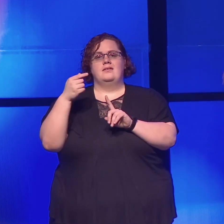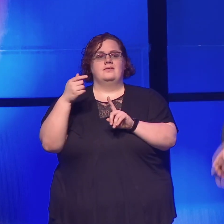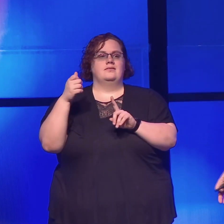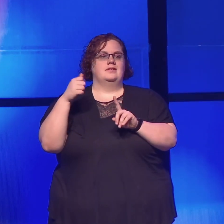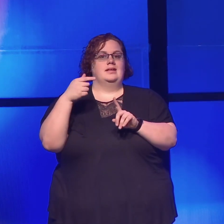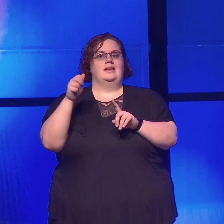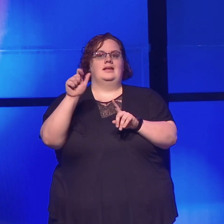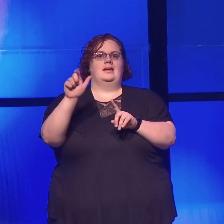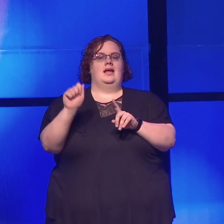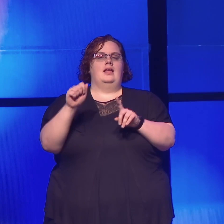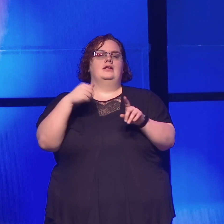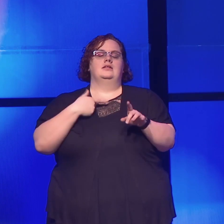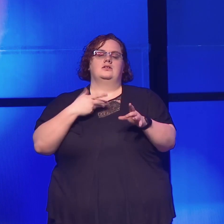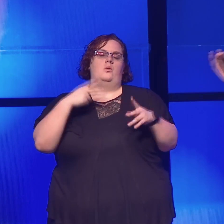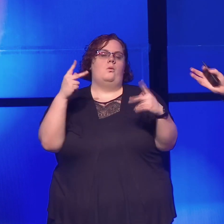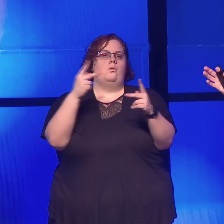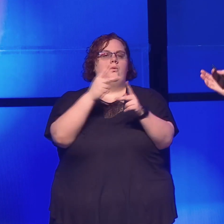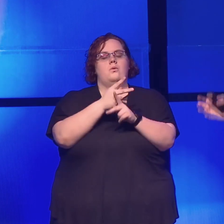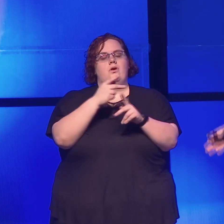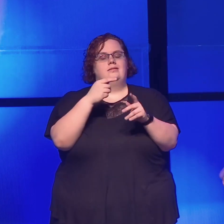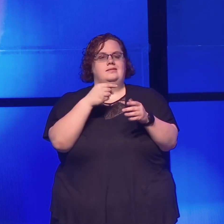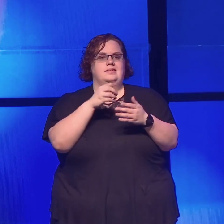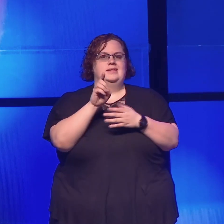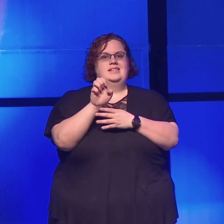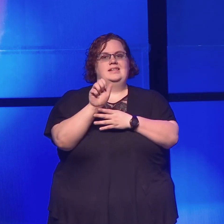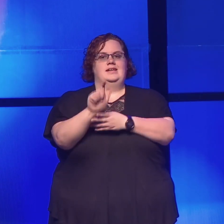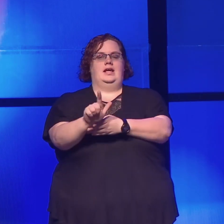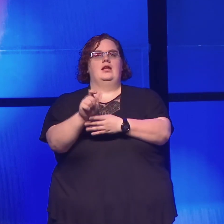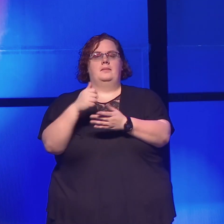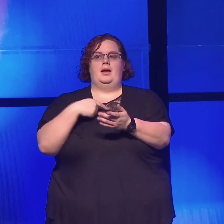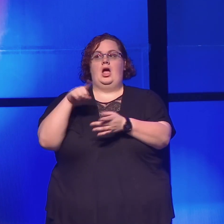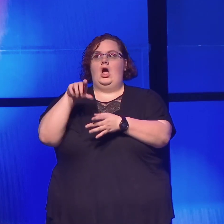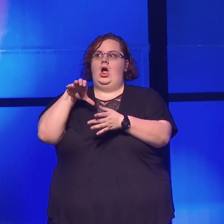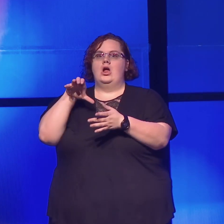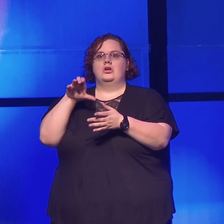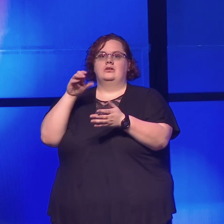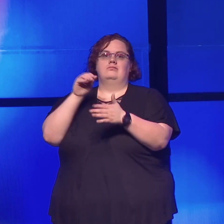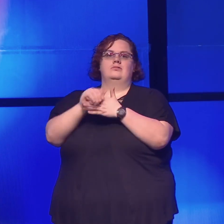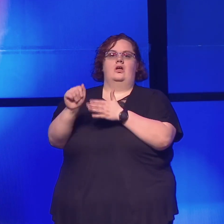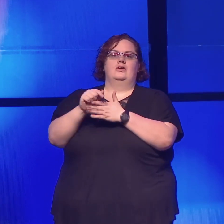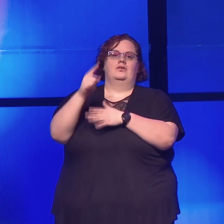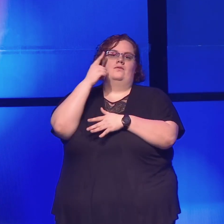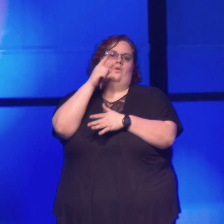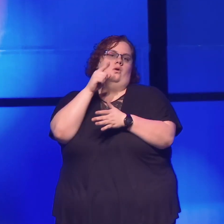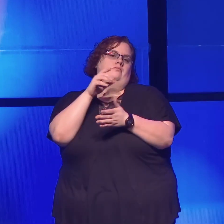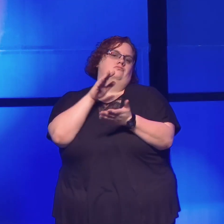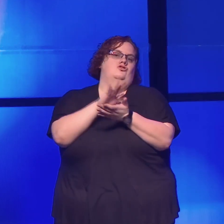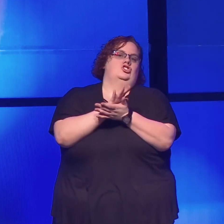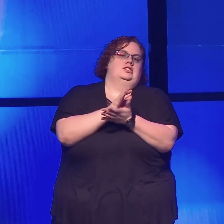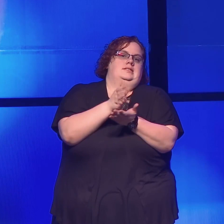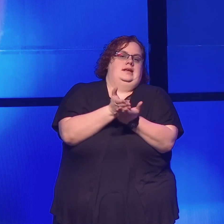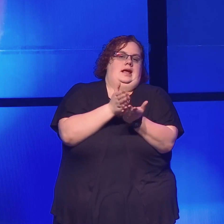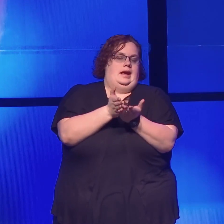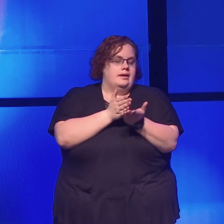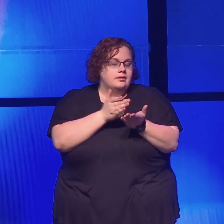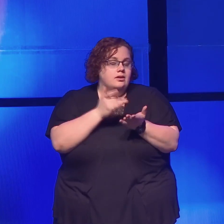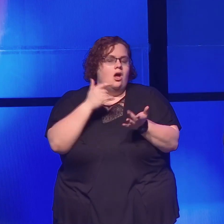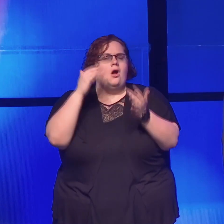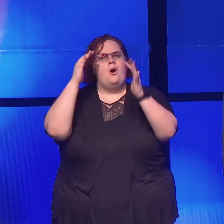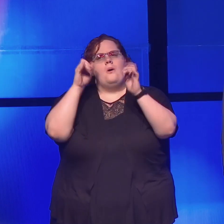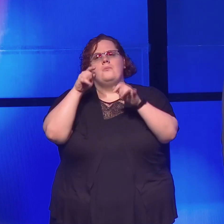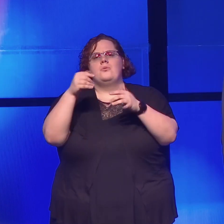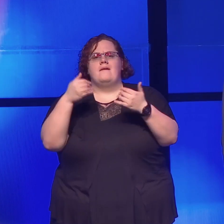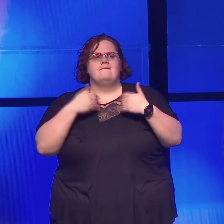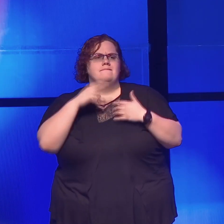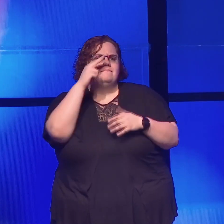deal ever, right? To pay $100 for a piece of cheesecake, whatever it might be. But we have a lot of fun. And so I hope you'll get information.